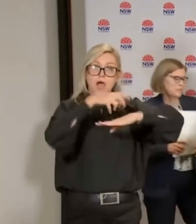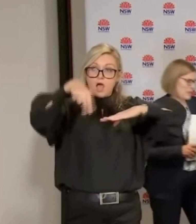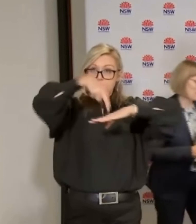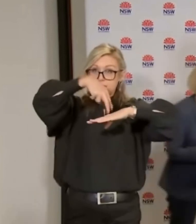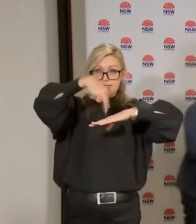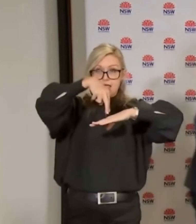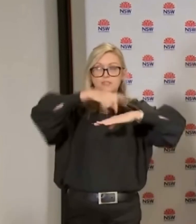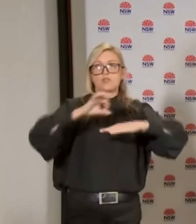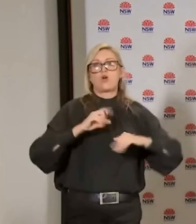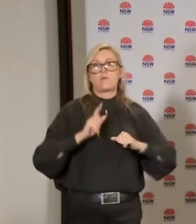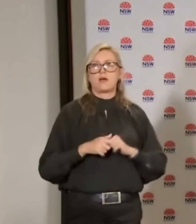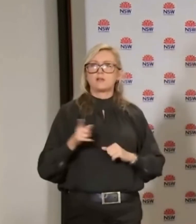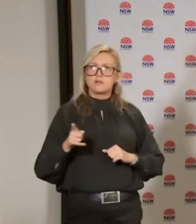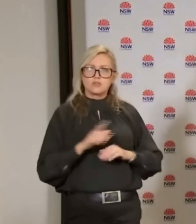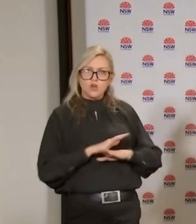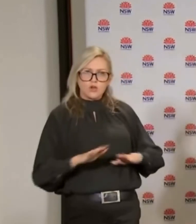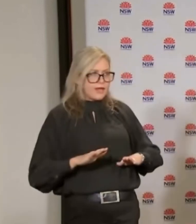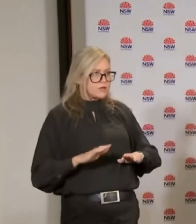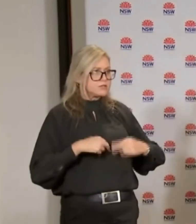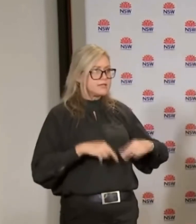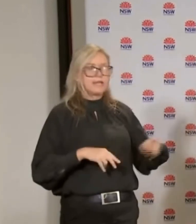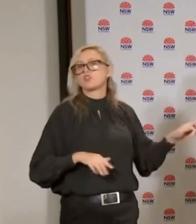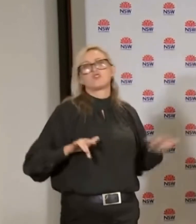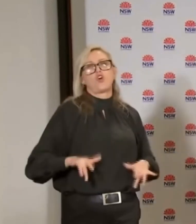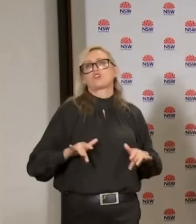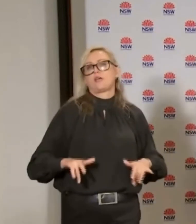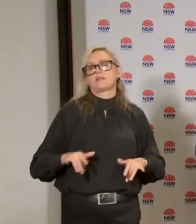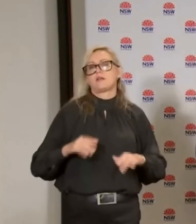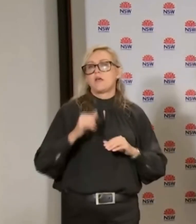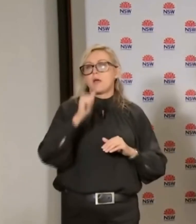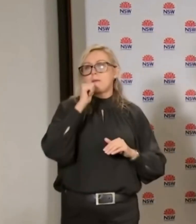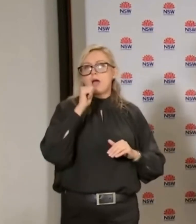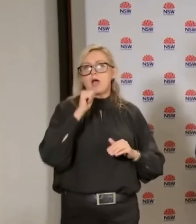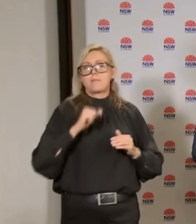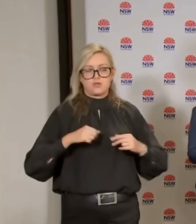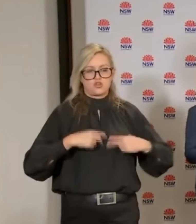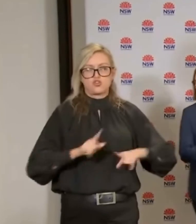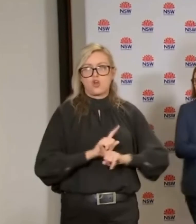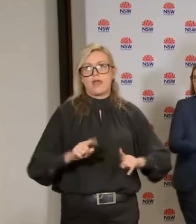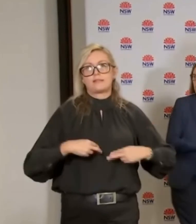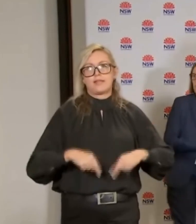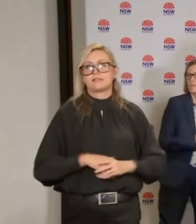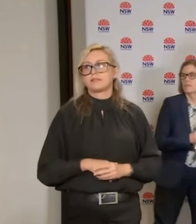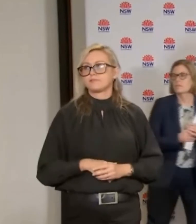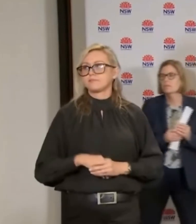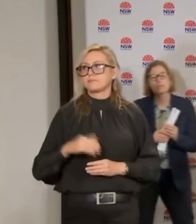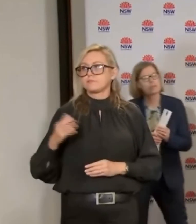You're shouting and no dancing at all, right, at the pub? No dance. Thanks, Treasurer, everyone. has Treasury data been compromised in this recent attack?